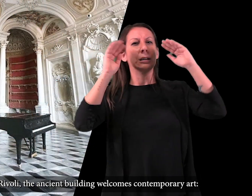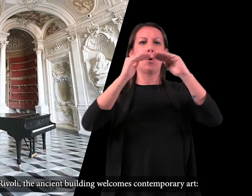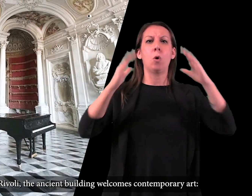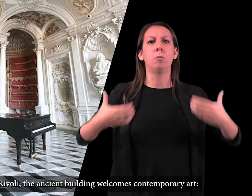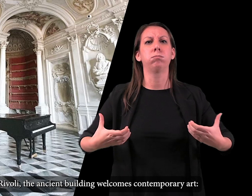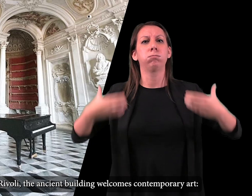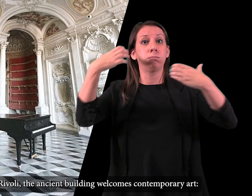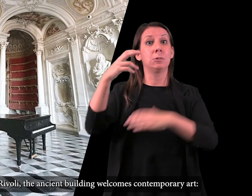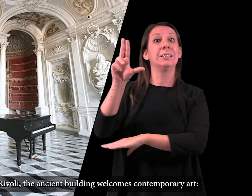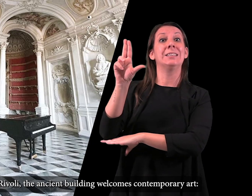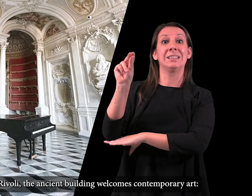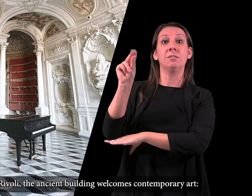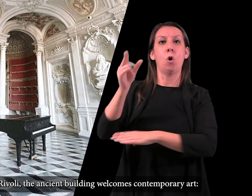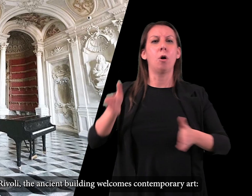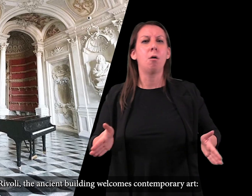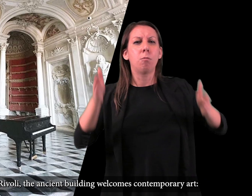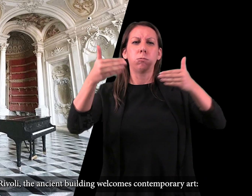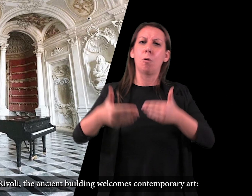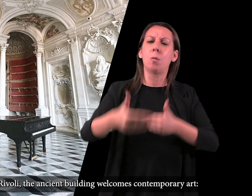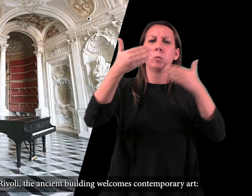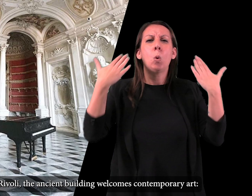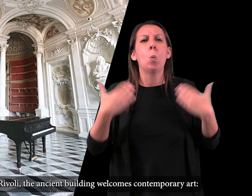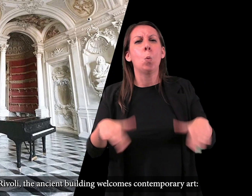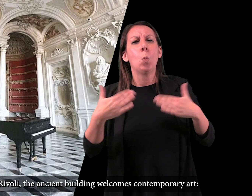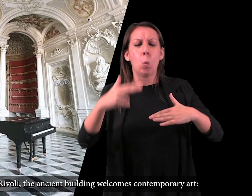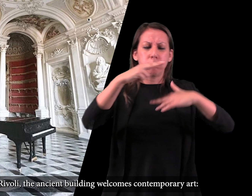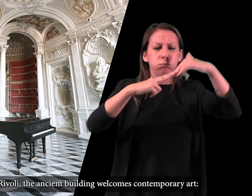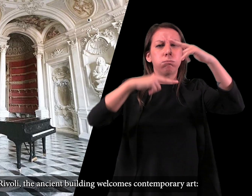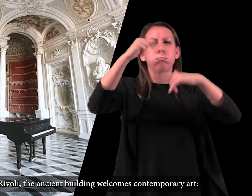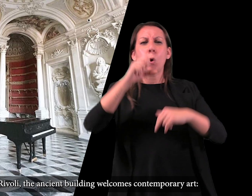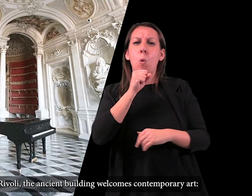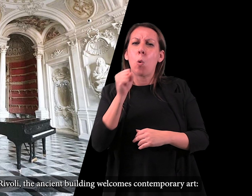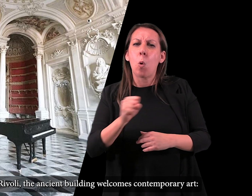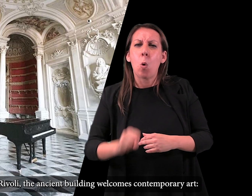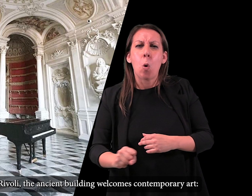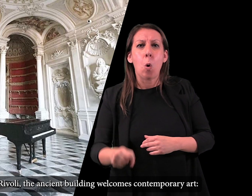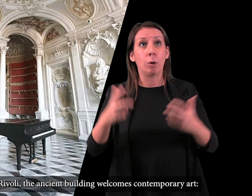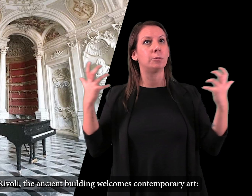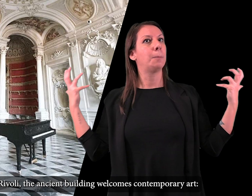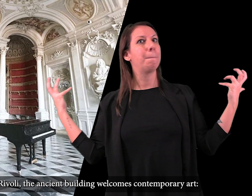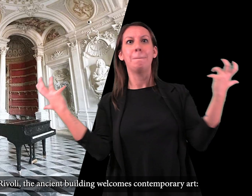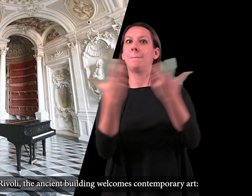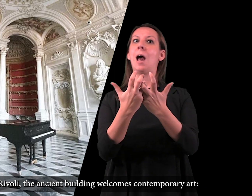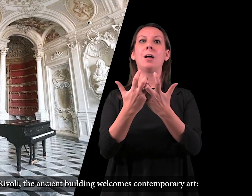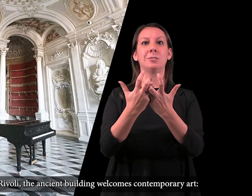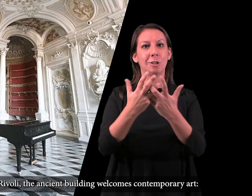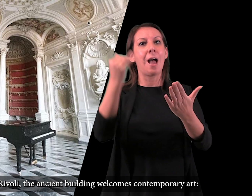At Castello di Rivoli, the ancient building welcomes contemporary art.